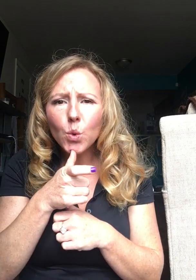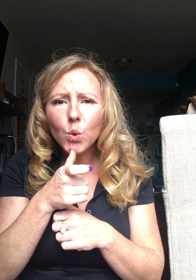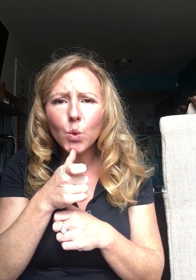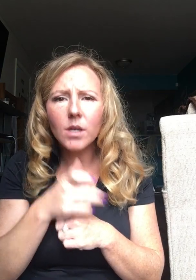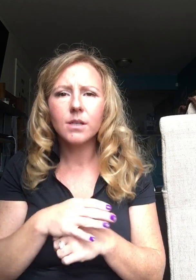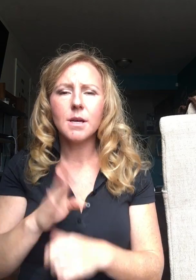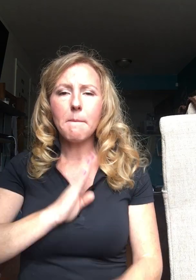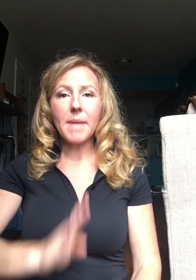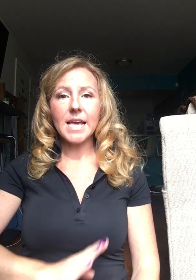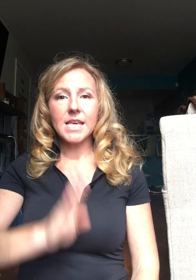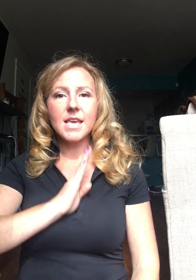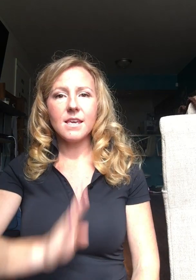Who? Becky.